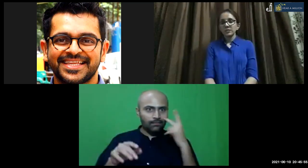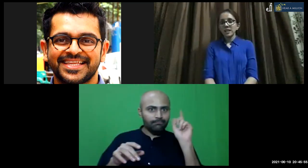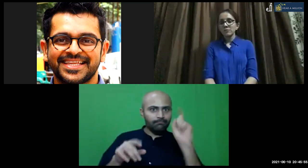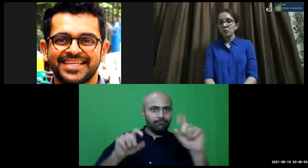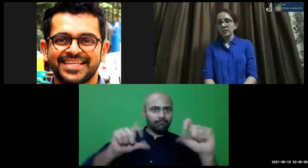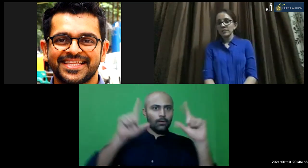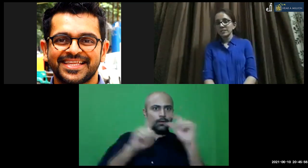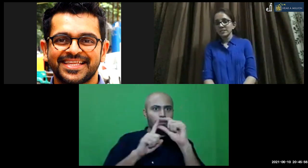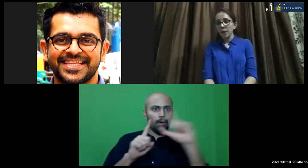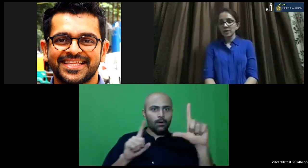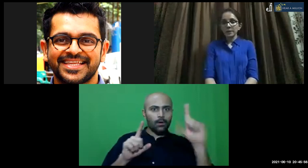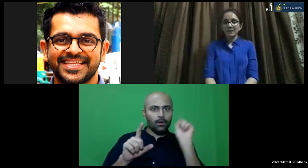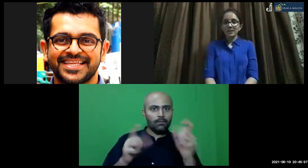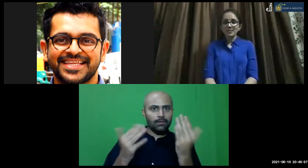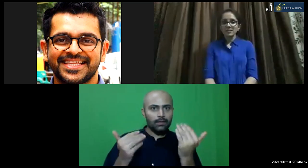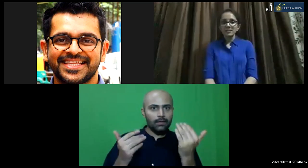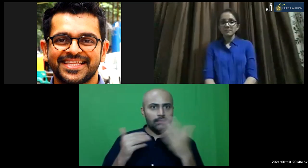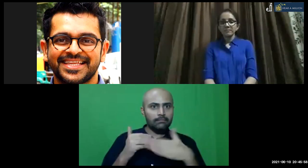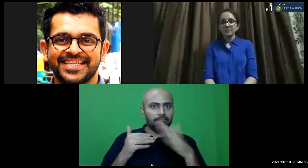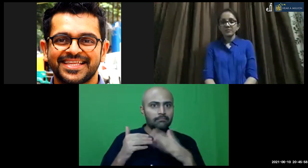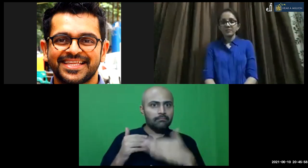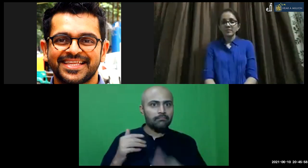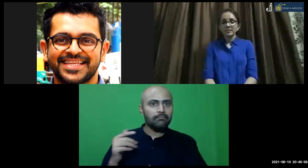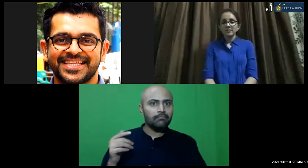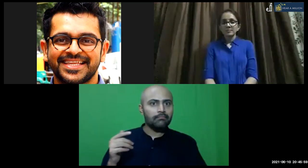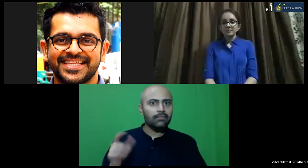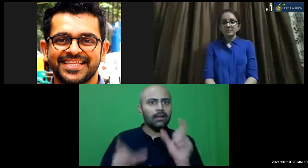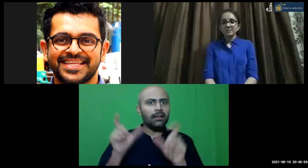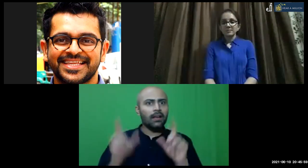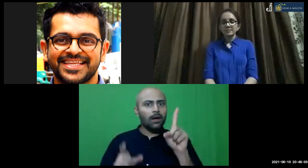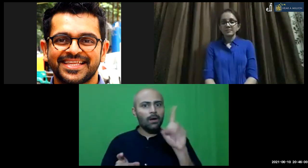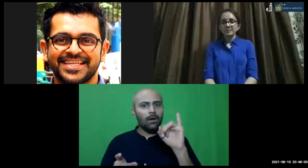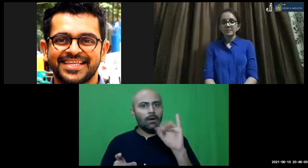If we can have a poll and we can see how many people have answered.